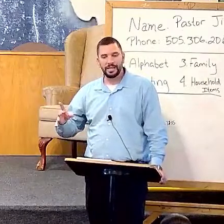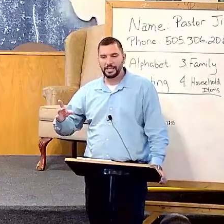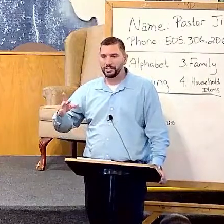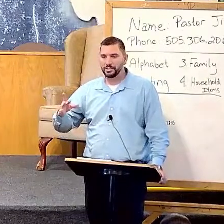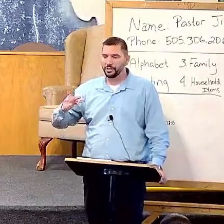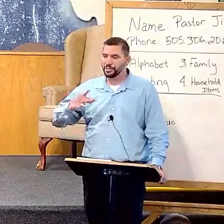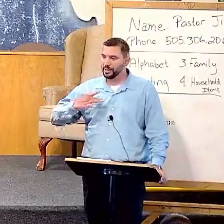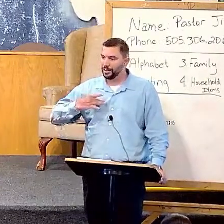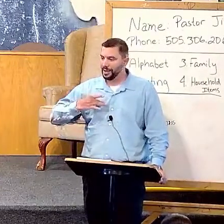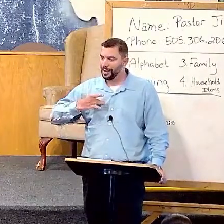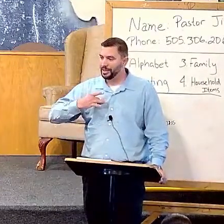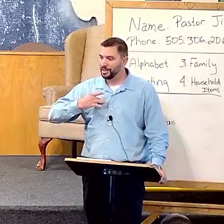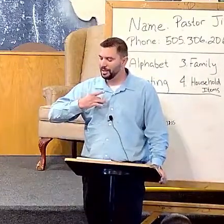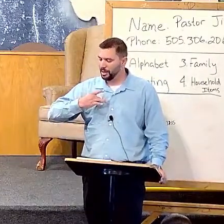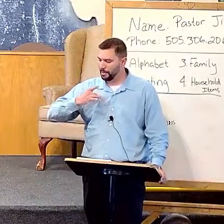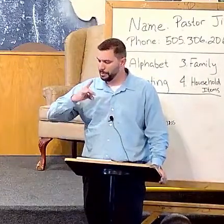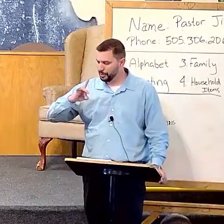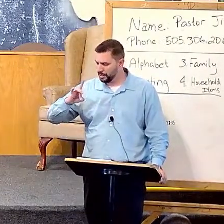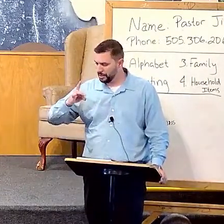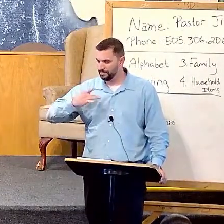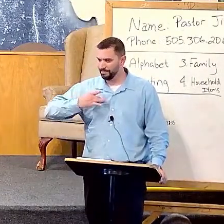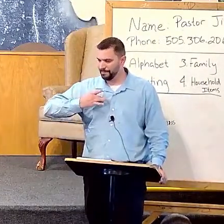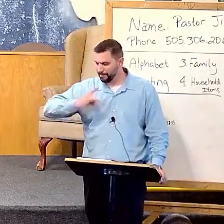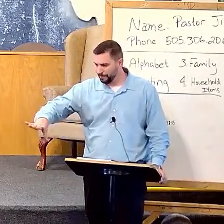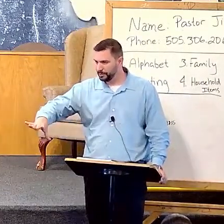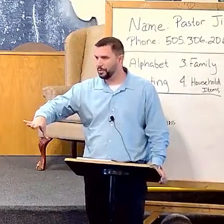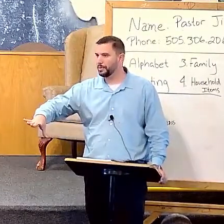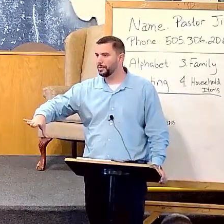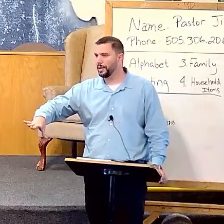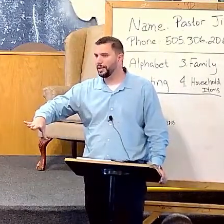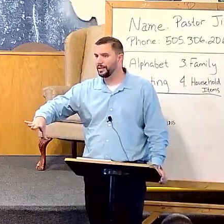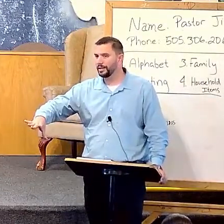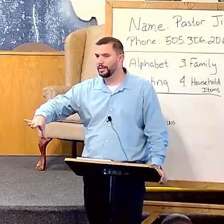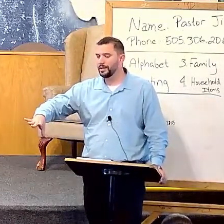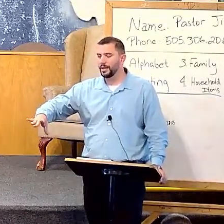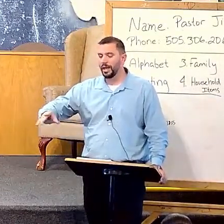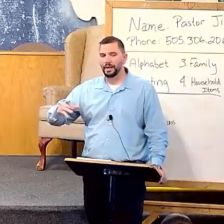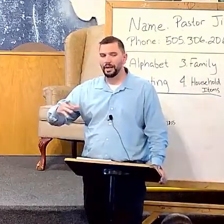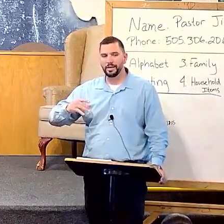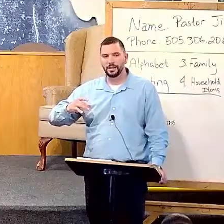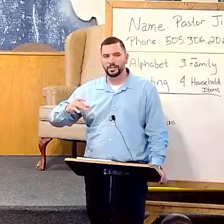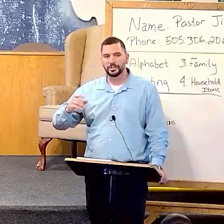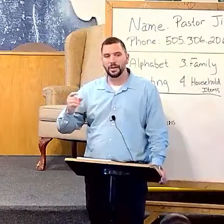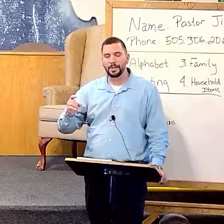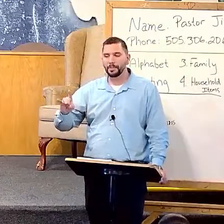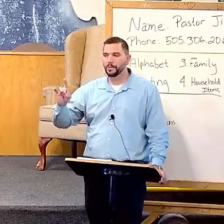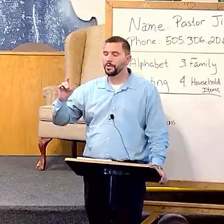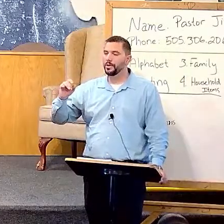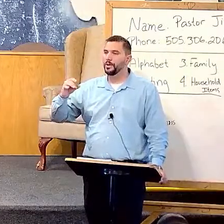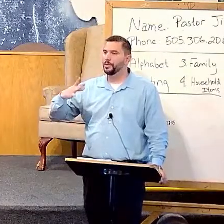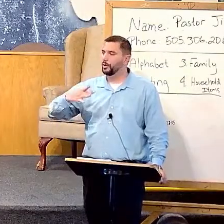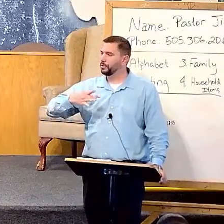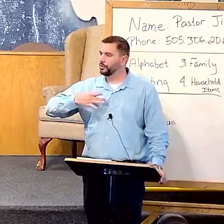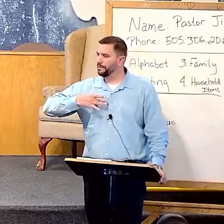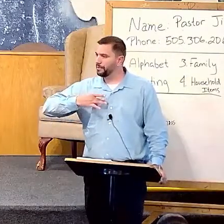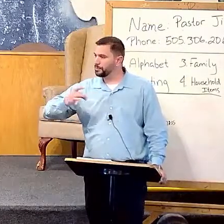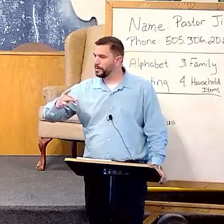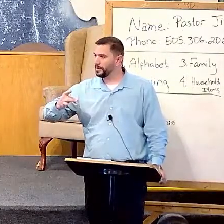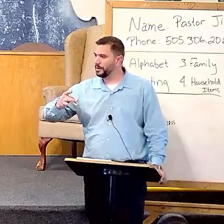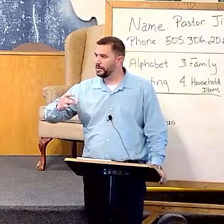you're going to say "like," but you're going to throw it away. And some people don't do that first part.